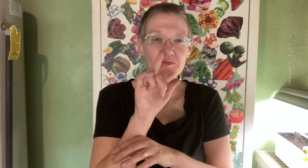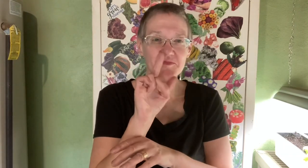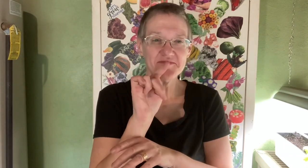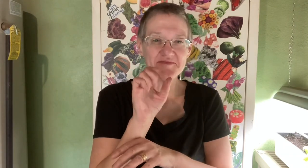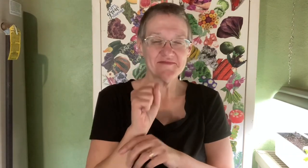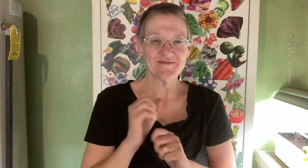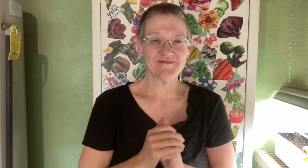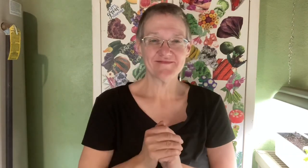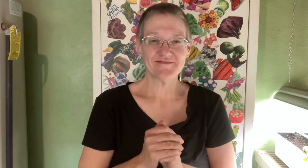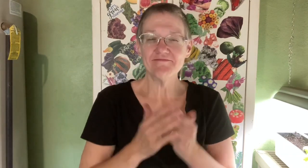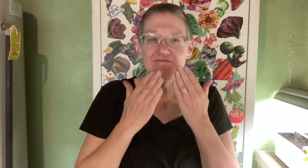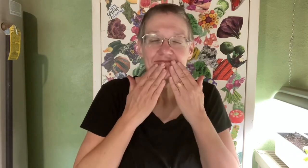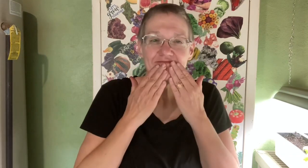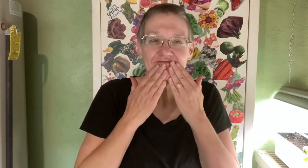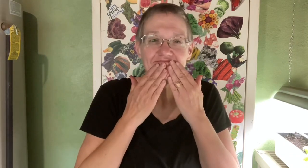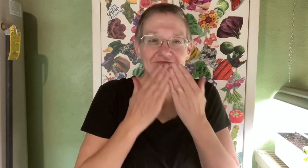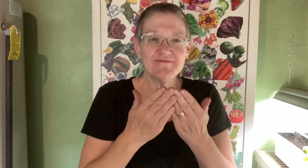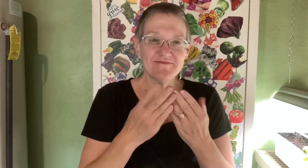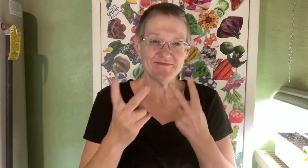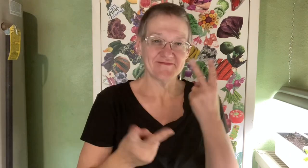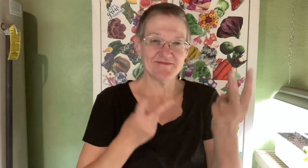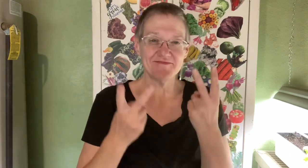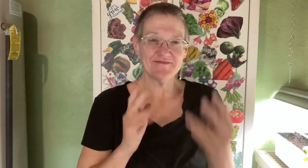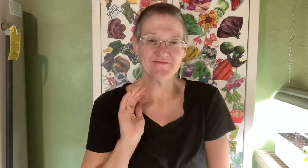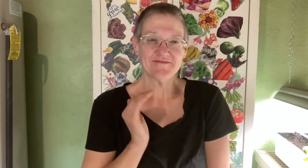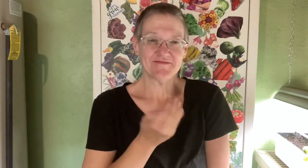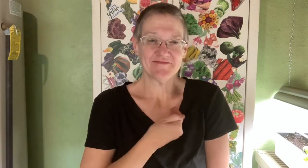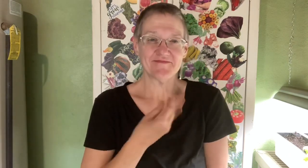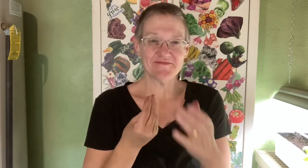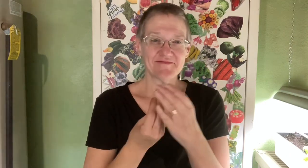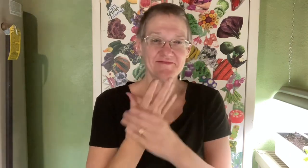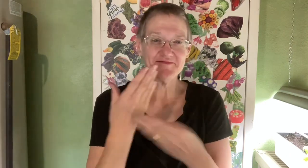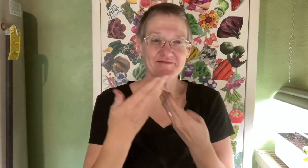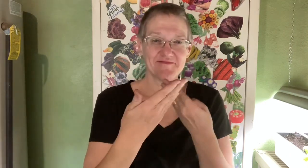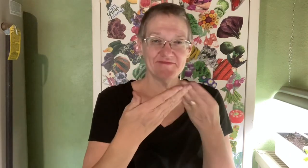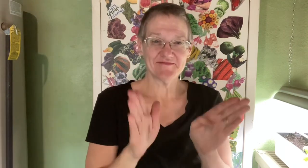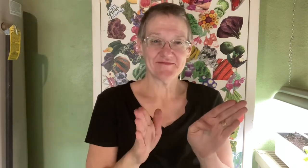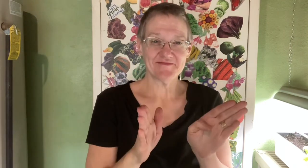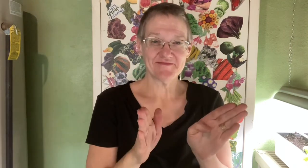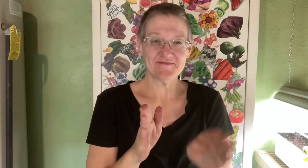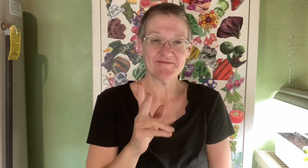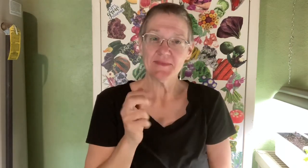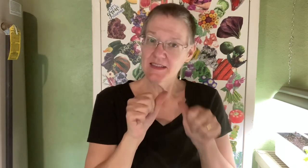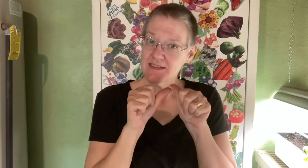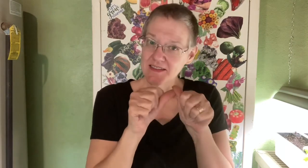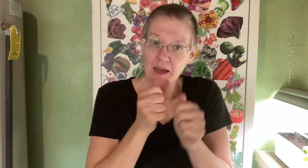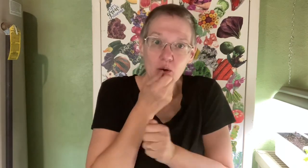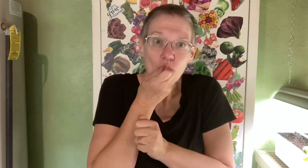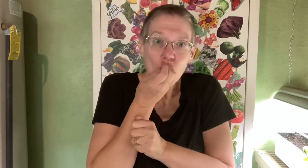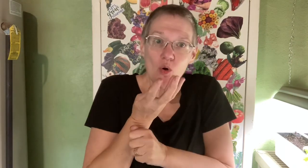before it wilts. Thank you for visiting our grow room. Stay